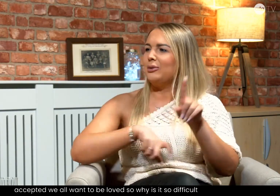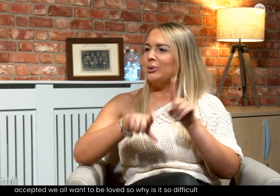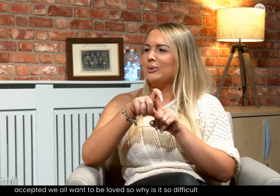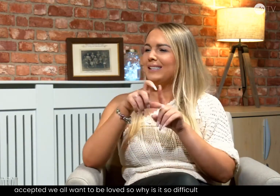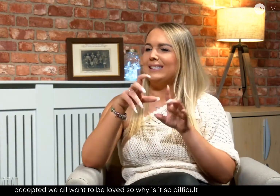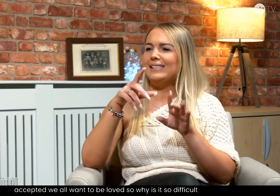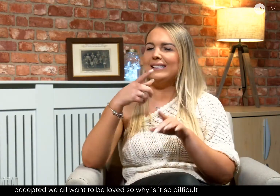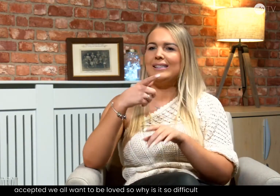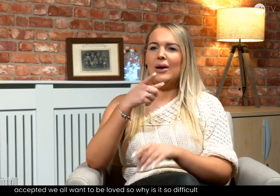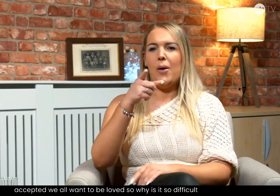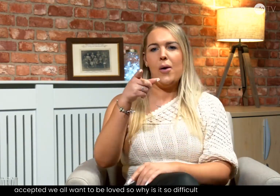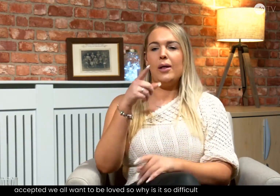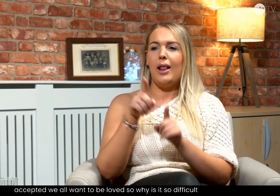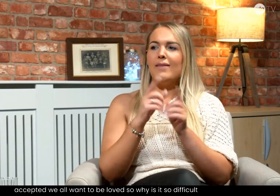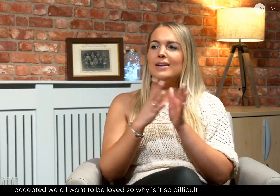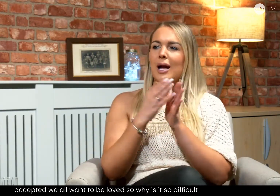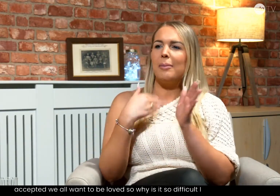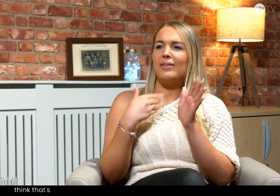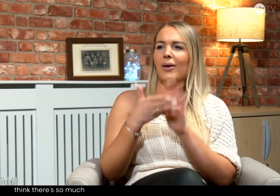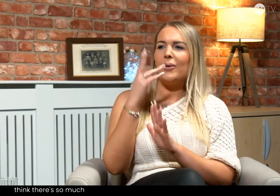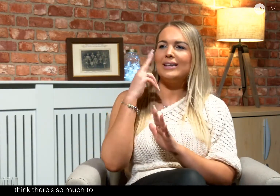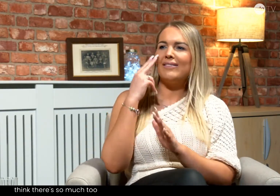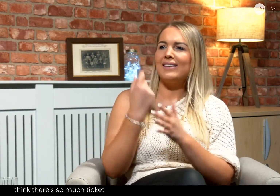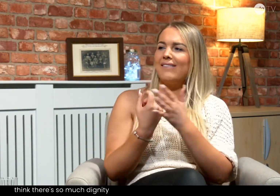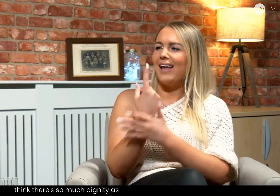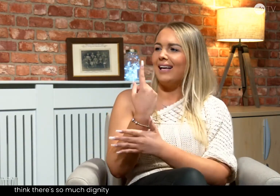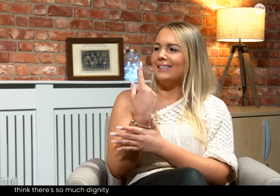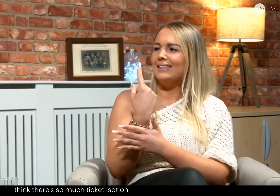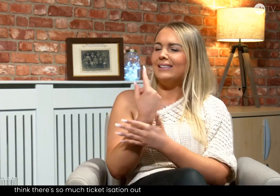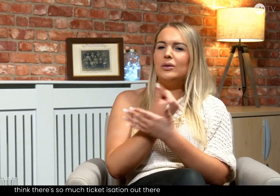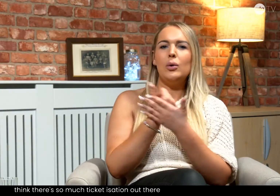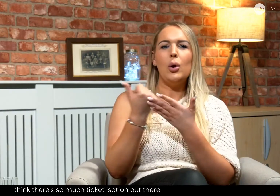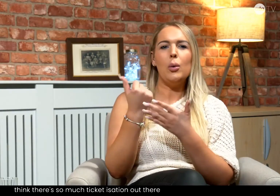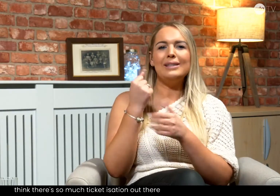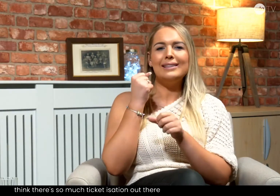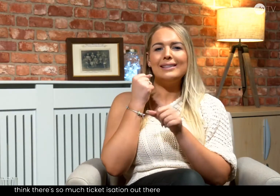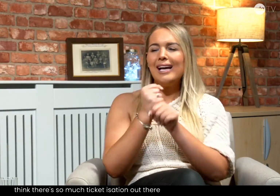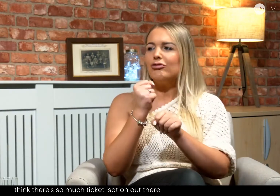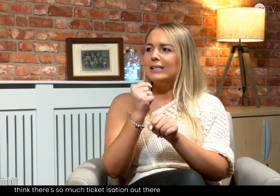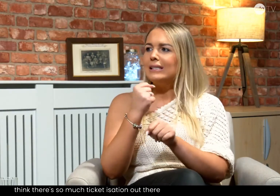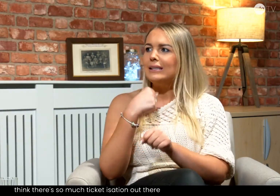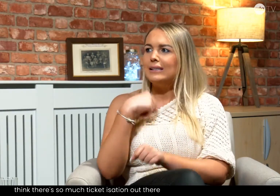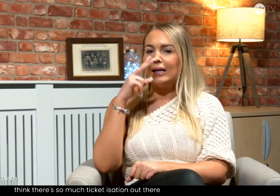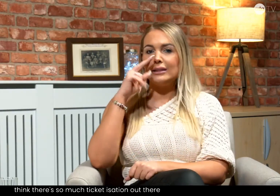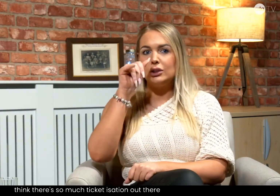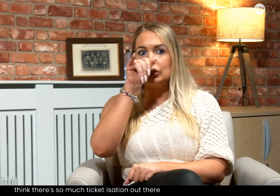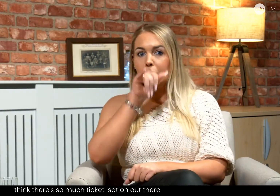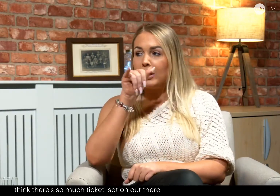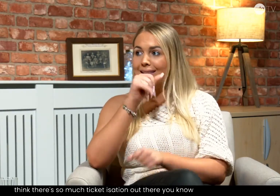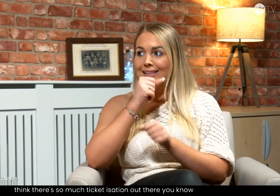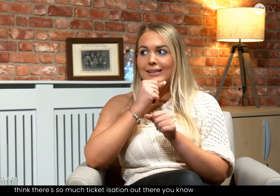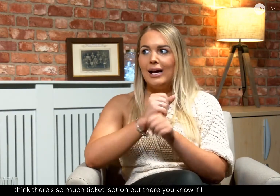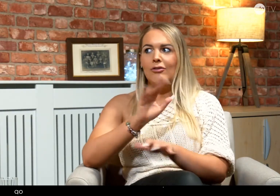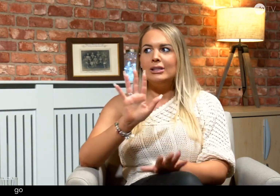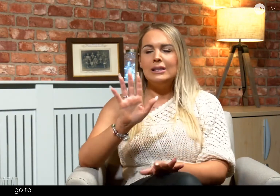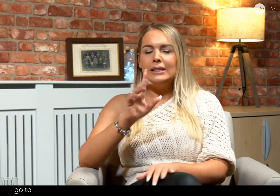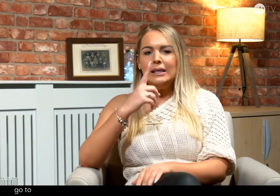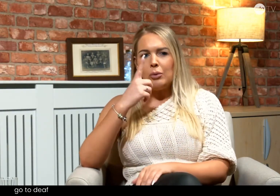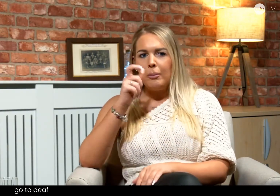I think there's so much stigmatisation out there of, you know, if I'm going to deaf events, you know, I